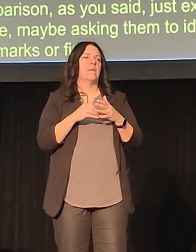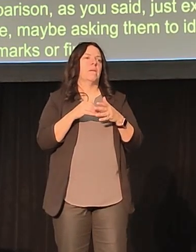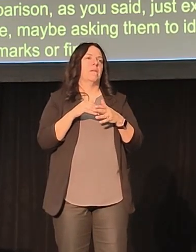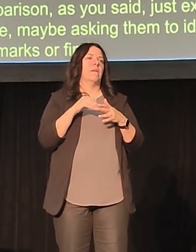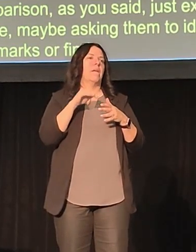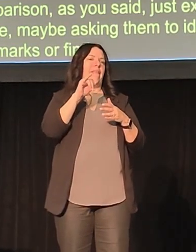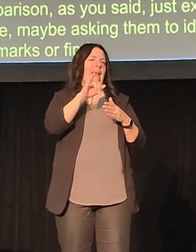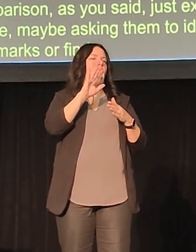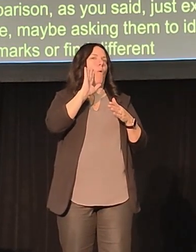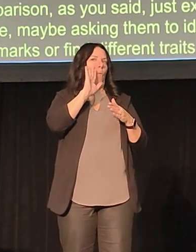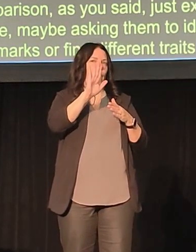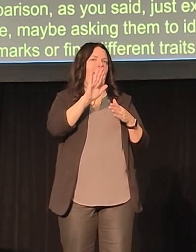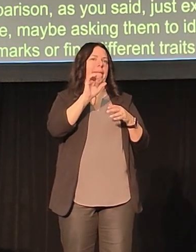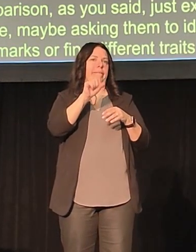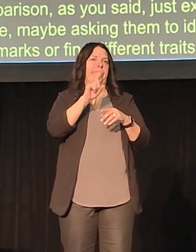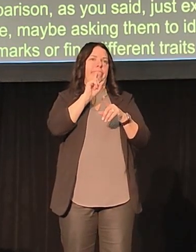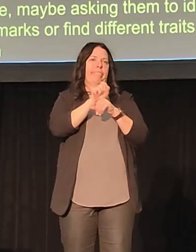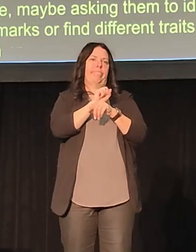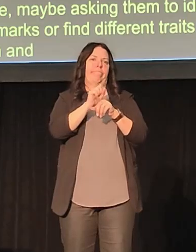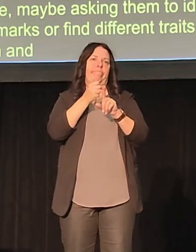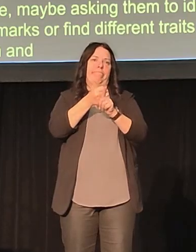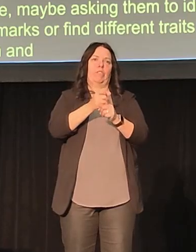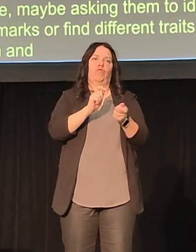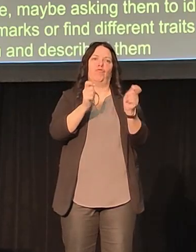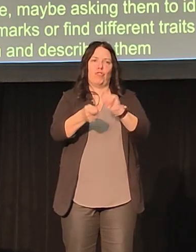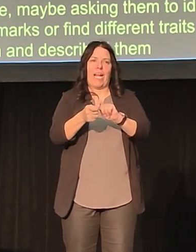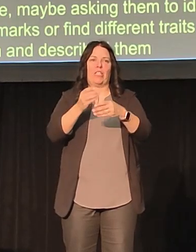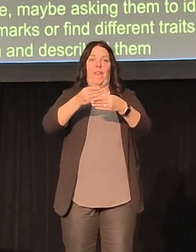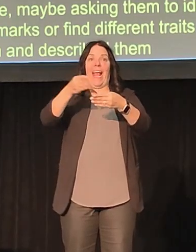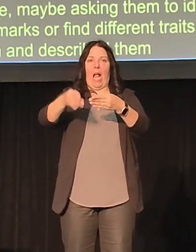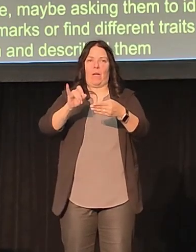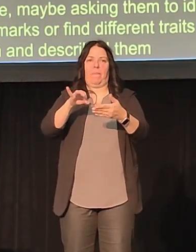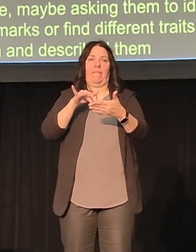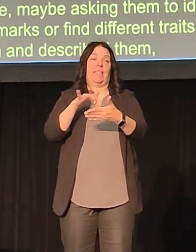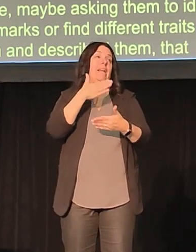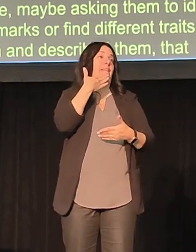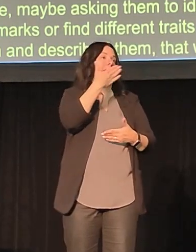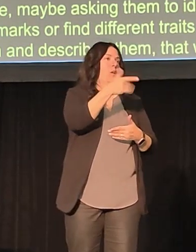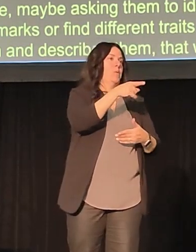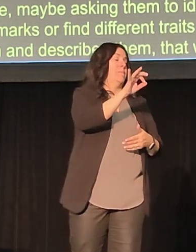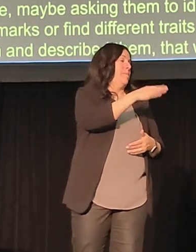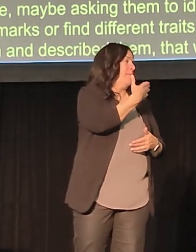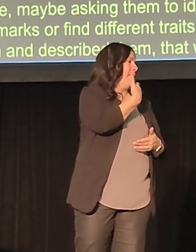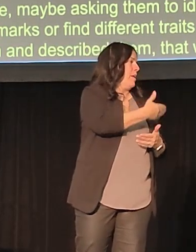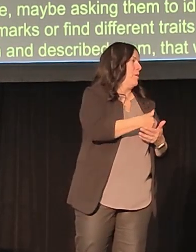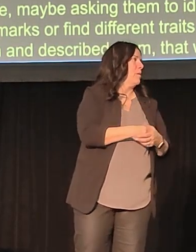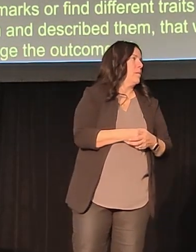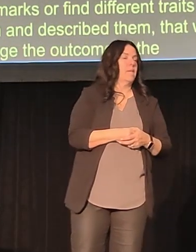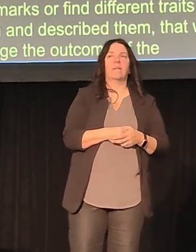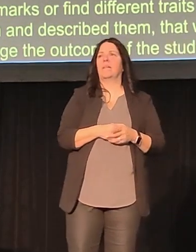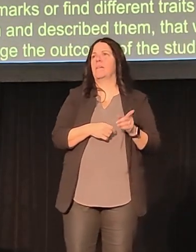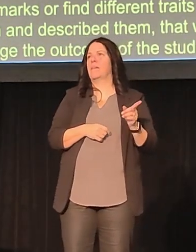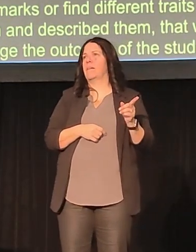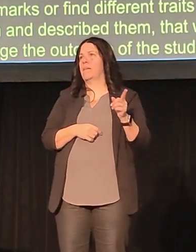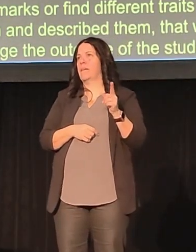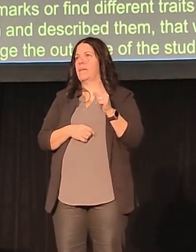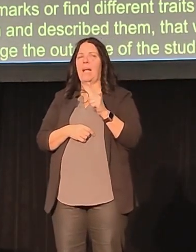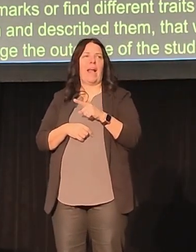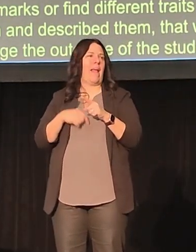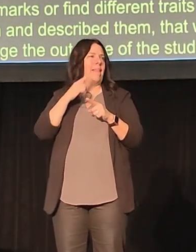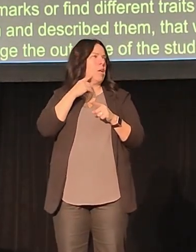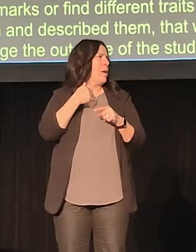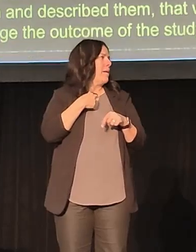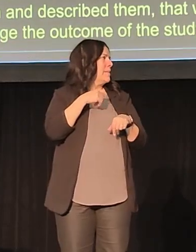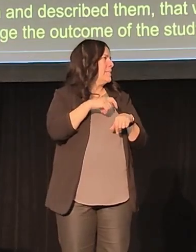definitely change the outcome of this study. Thank you. Thank you. Fantastic. I think we have time